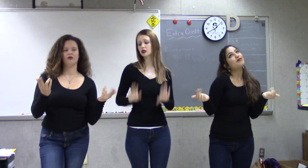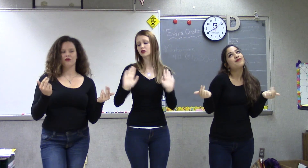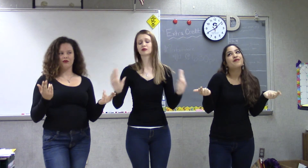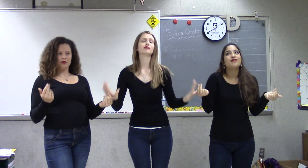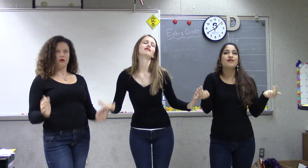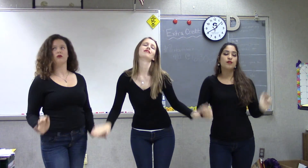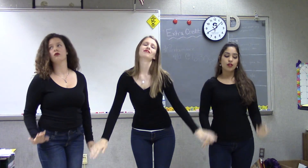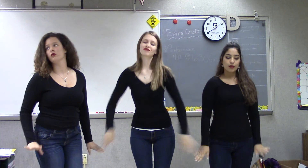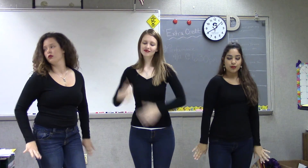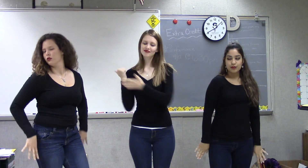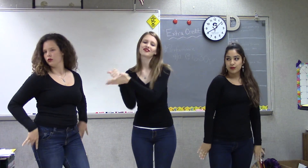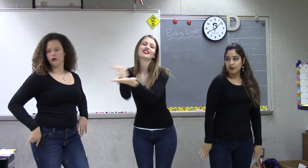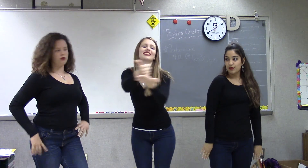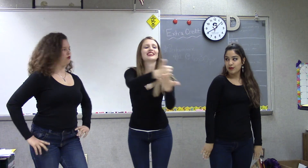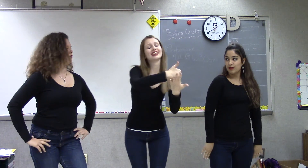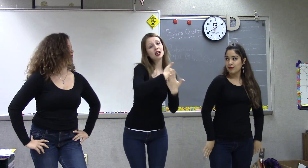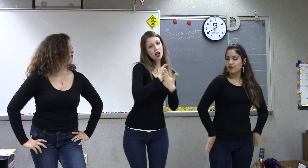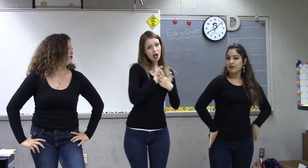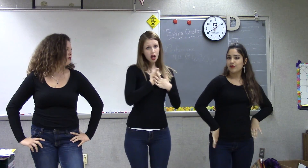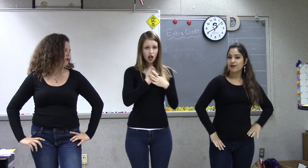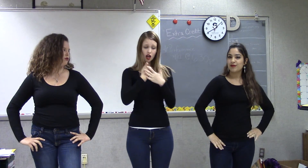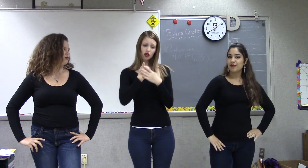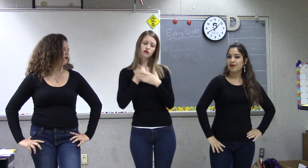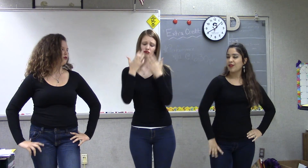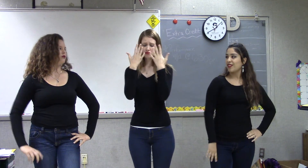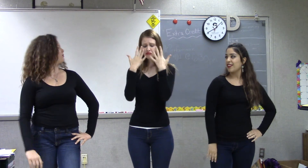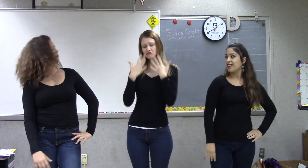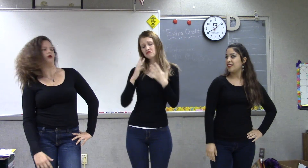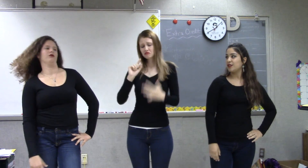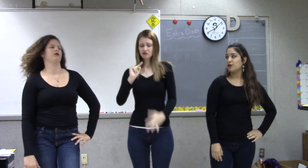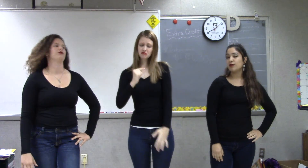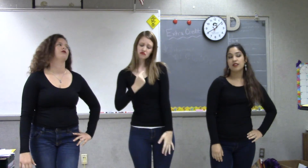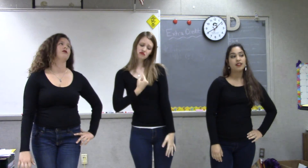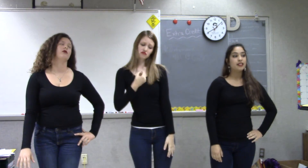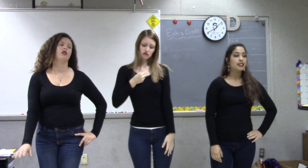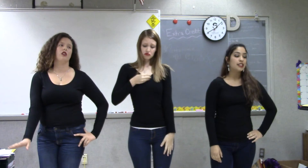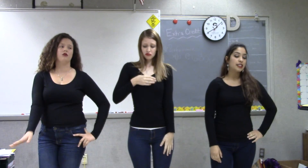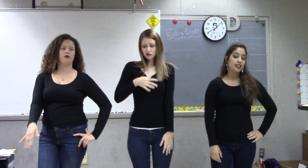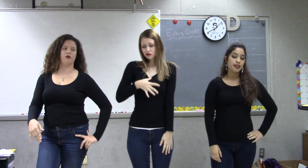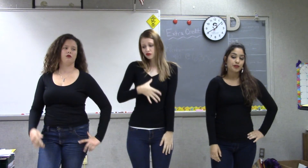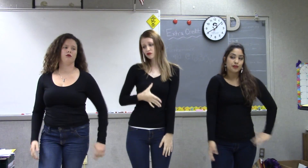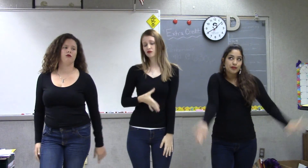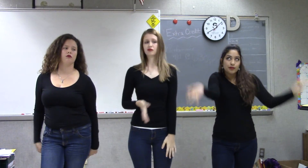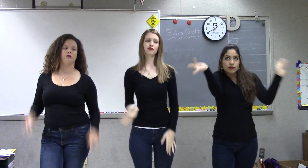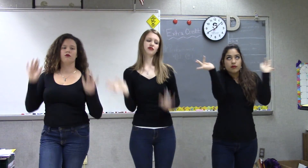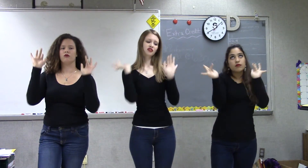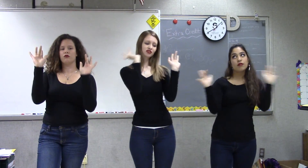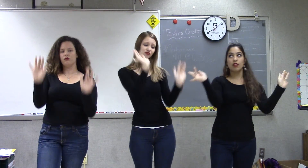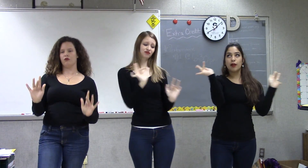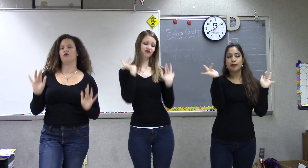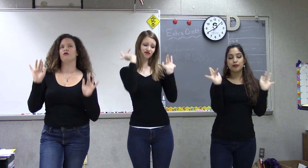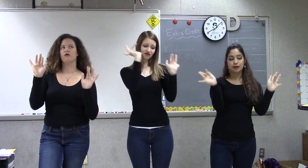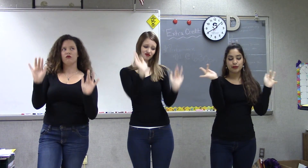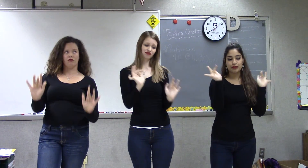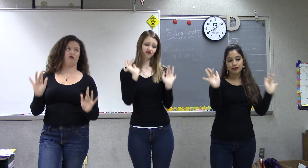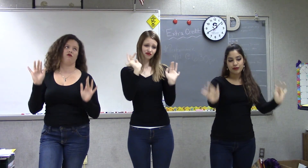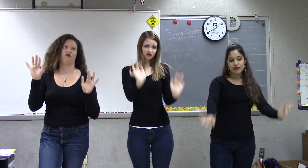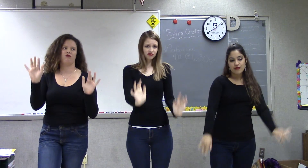lately, please don't laugh. I use it on behalf of the miserable, lonely and depressed. Pathetic.